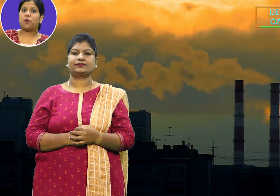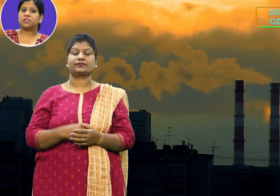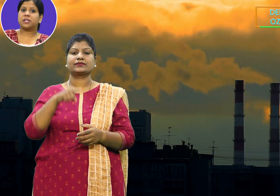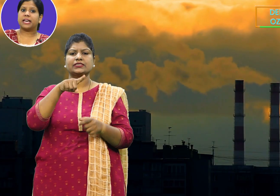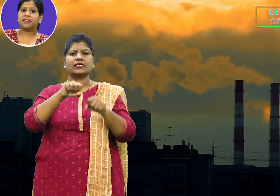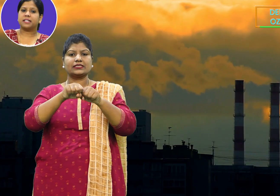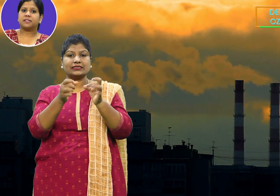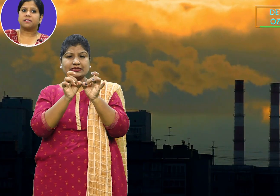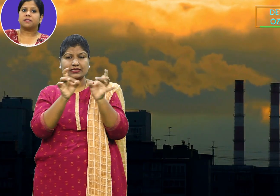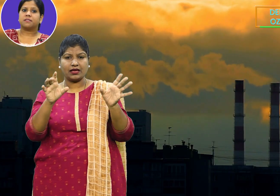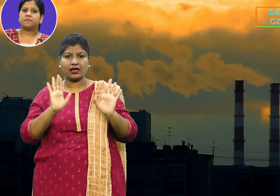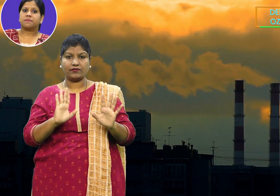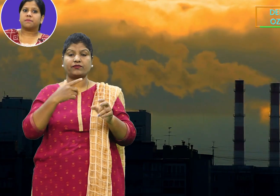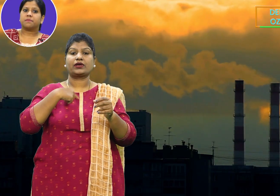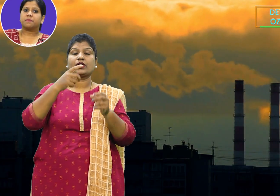Depletion of ozone layer.